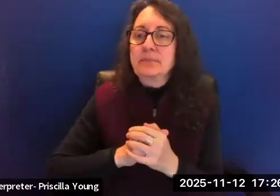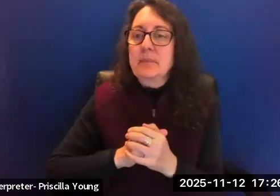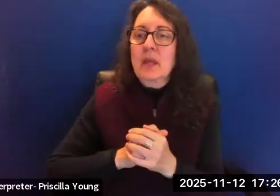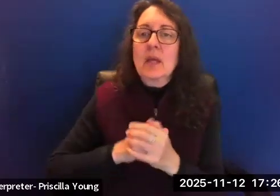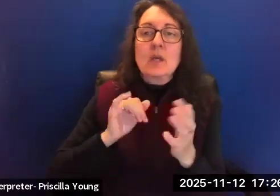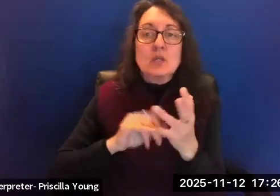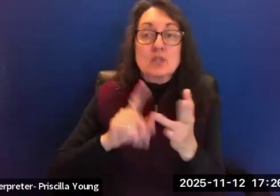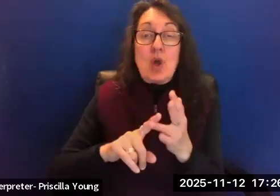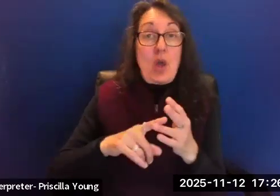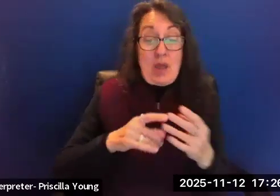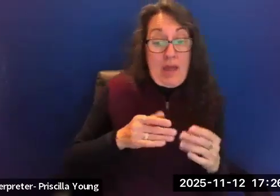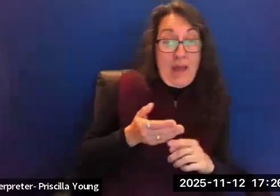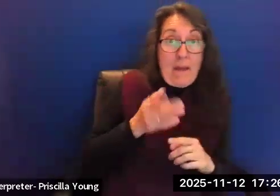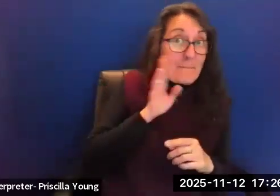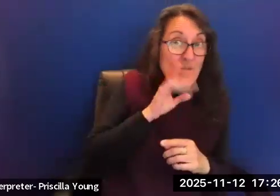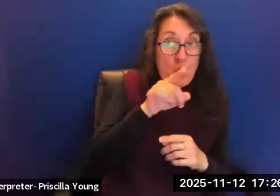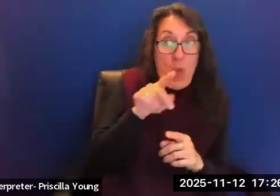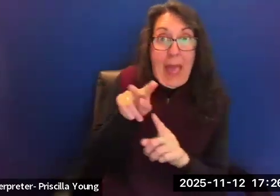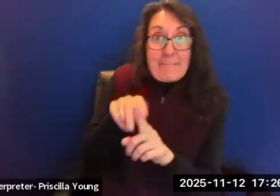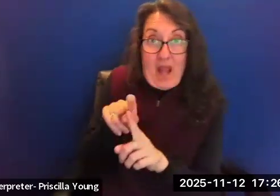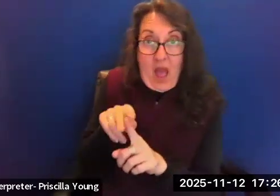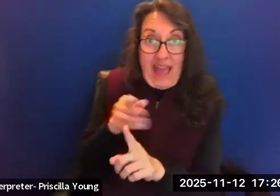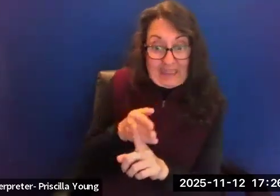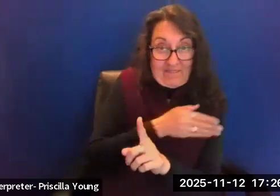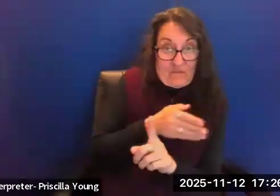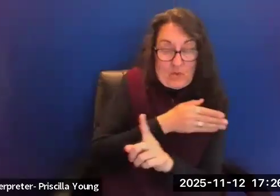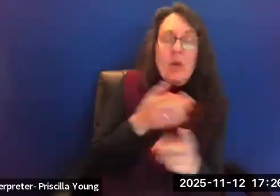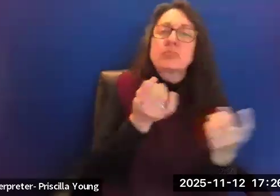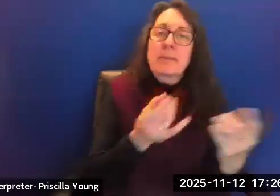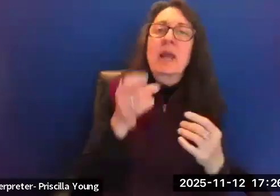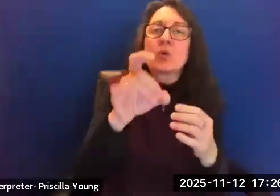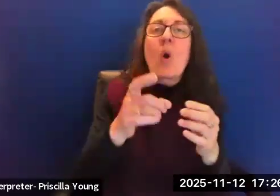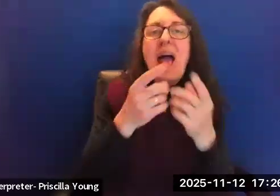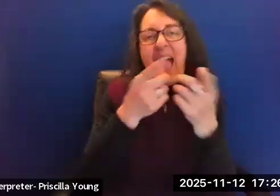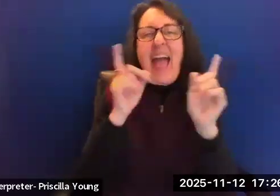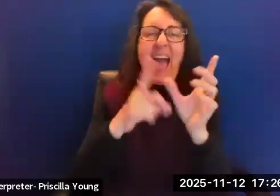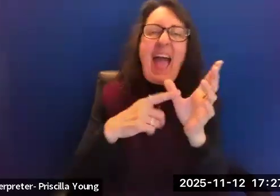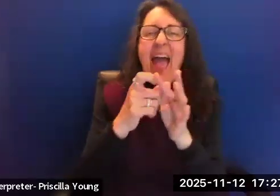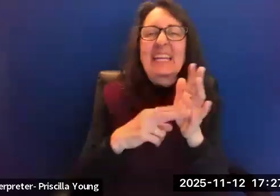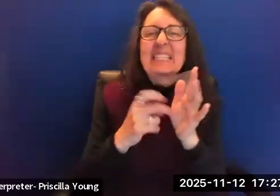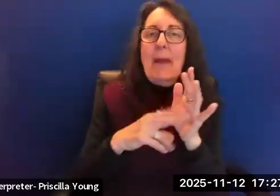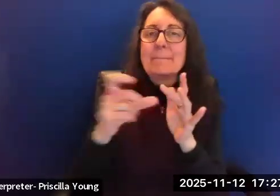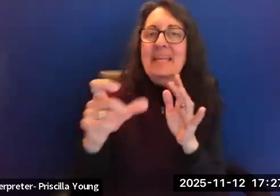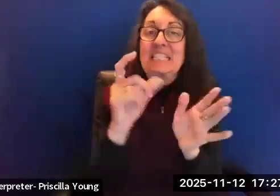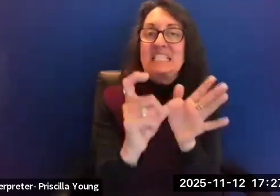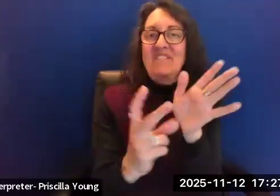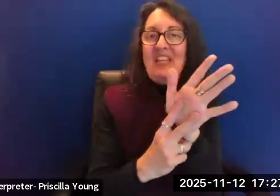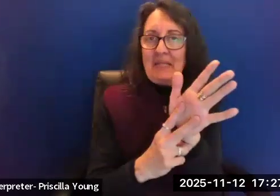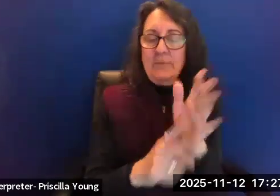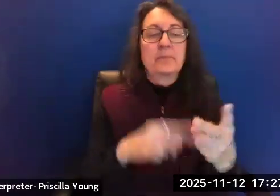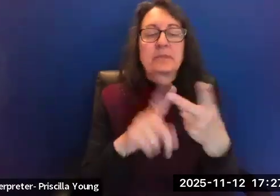to applying, you're going to need to prepare your academic CV and also a letter of support from your